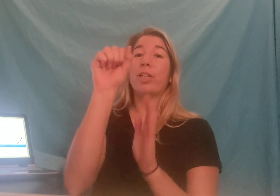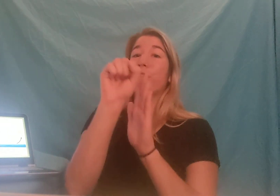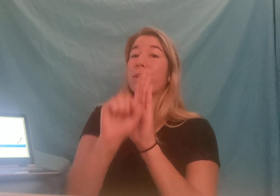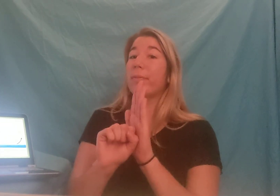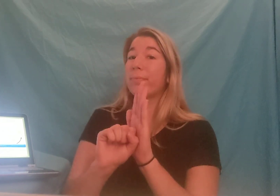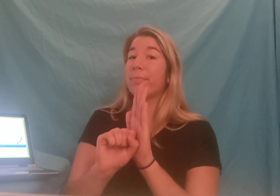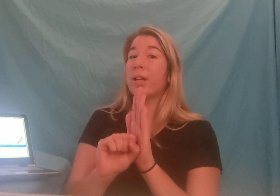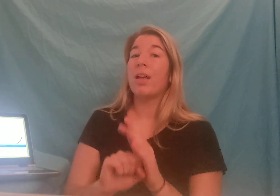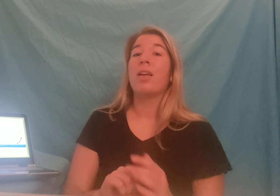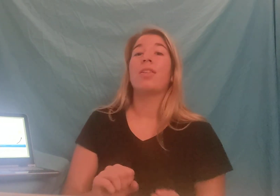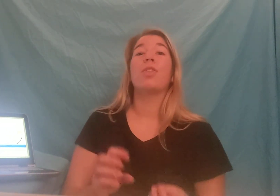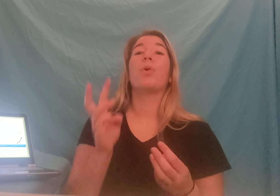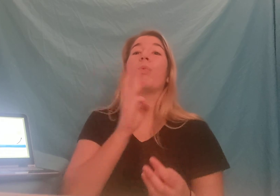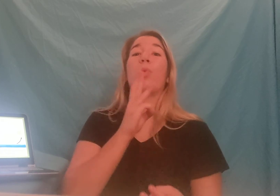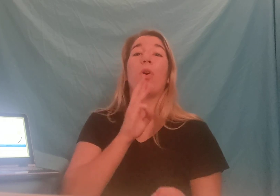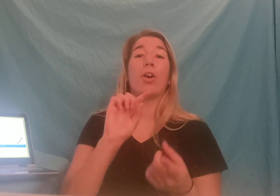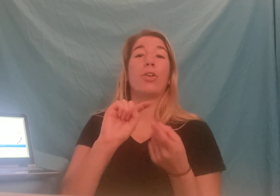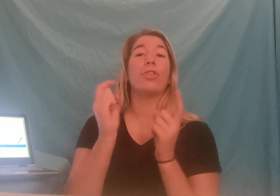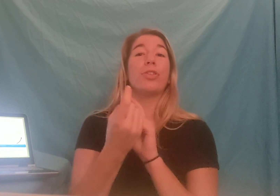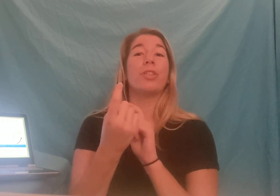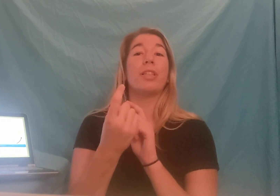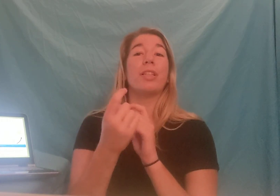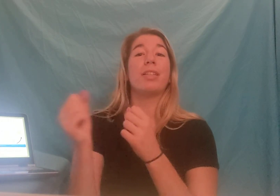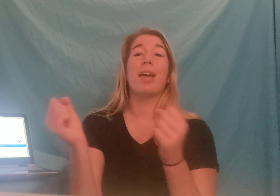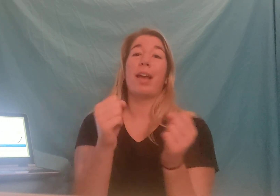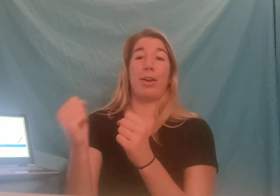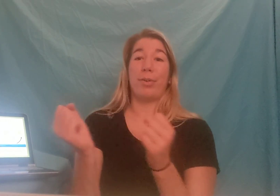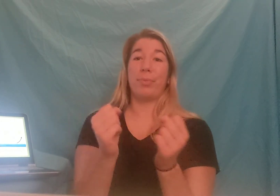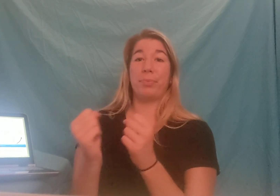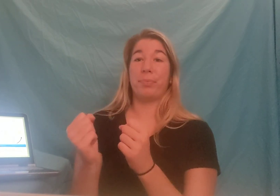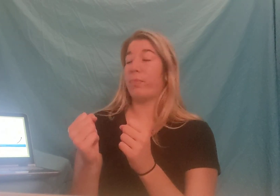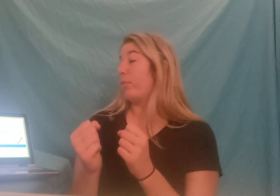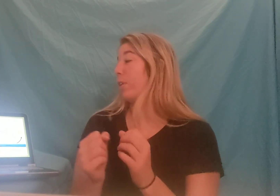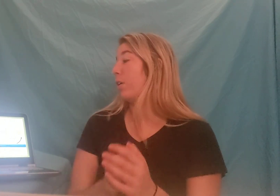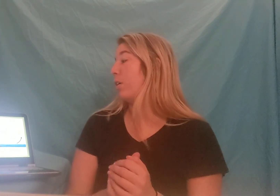Evaporation. This is when water turns into air.